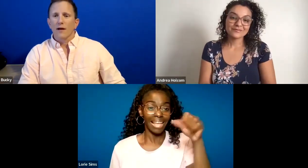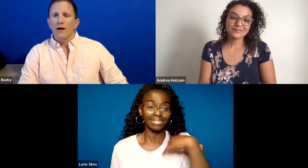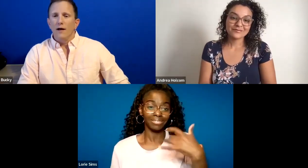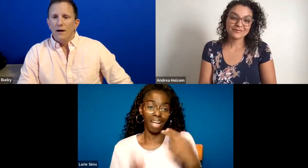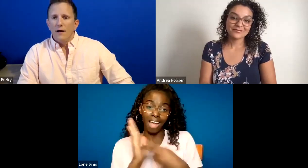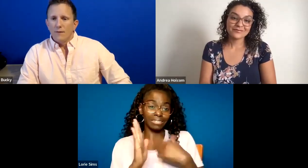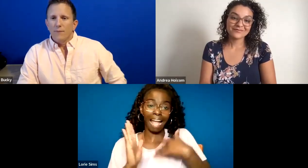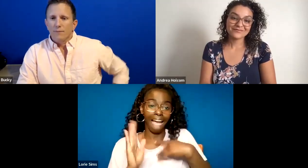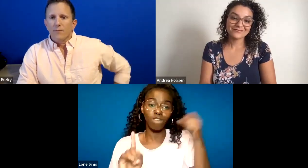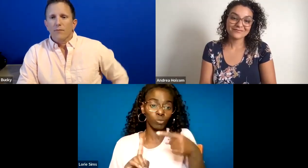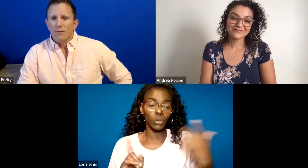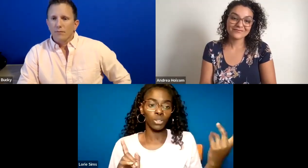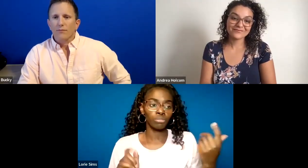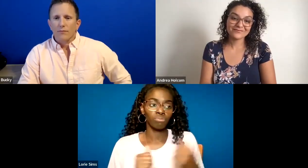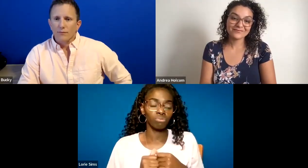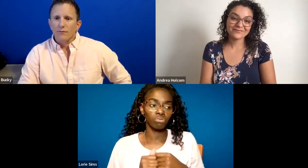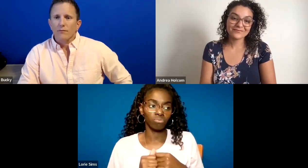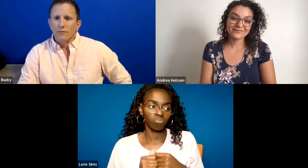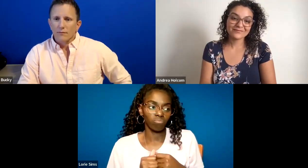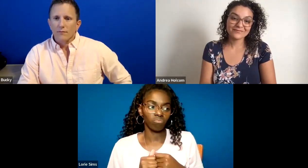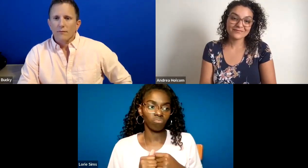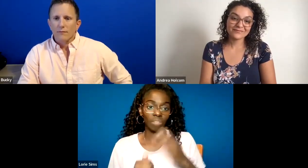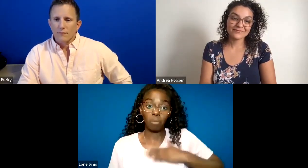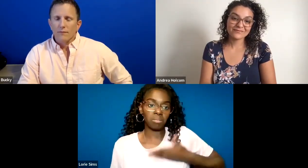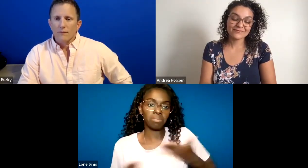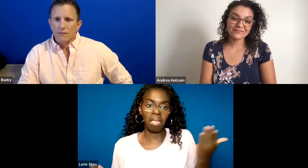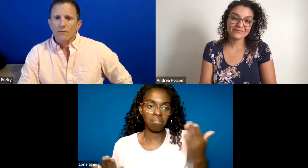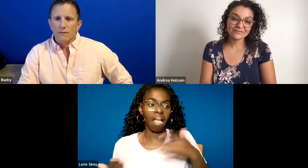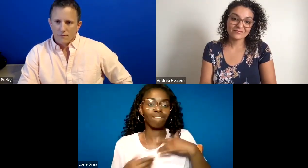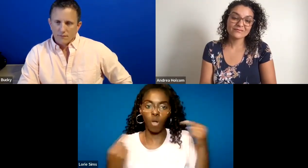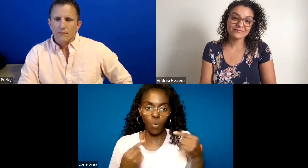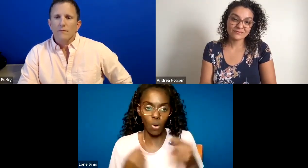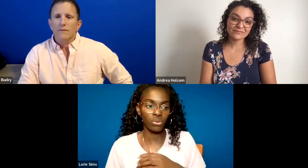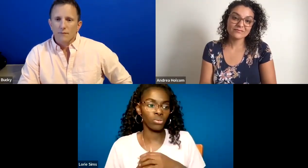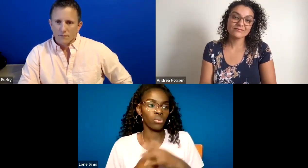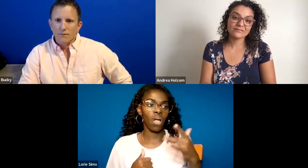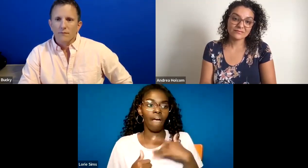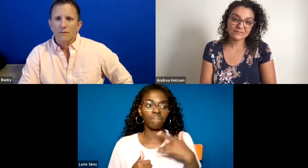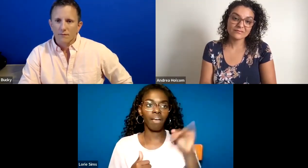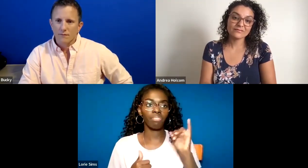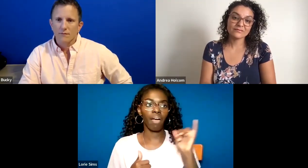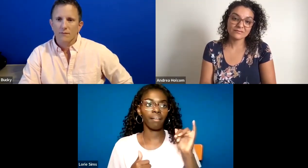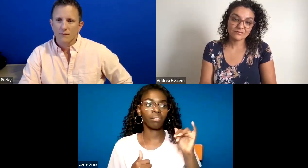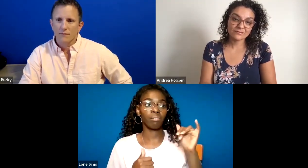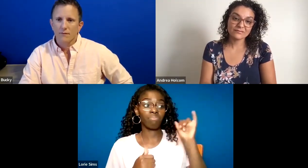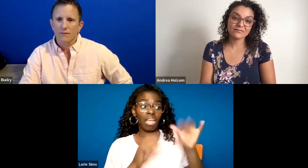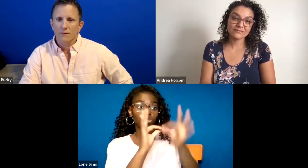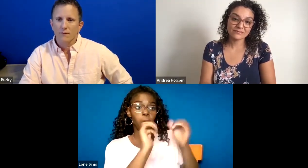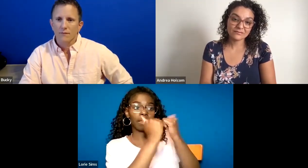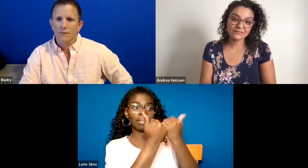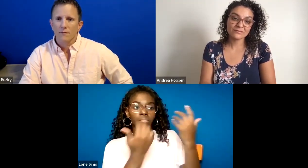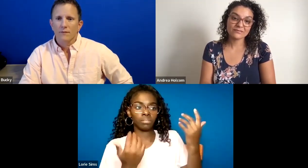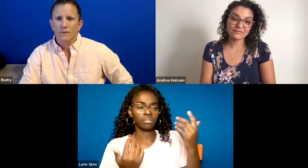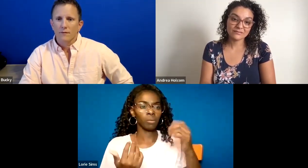processes. Yes, and to be very honest, I felt quite triggered. I was very upset. I felt hurt. I felt